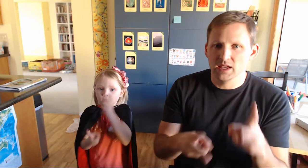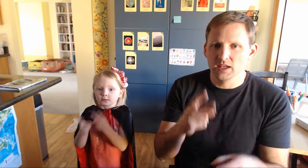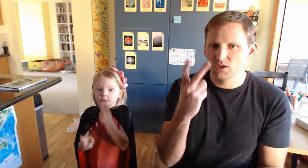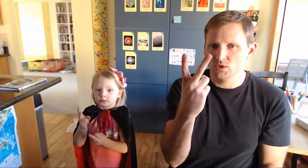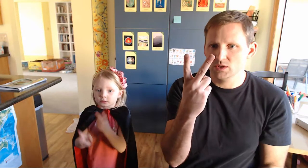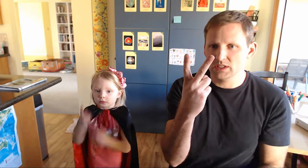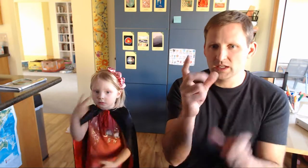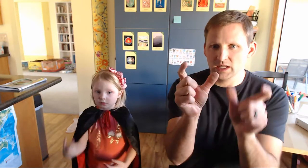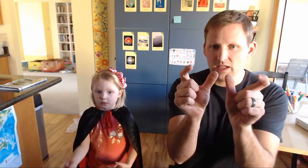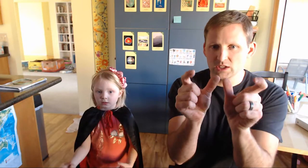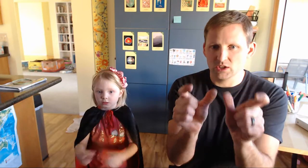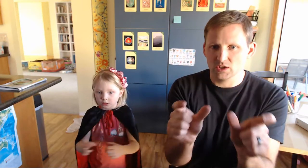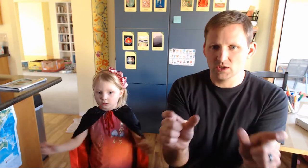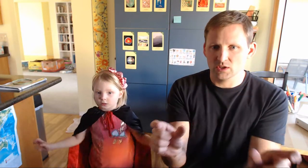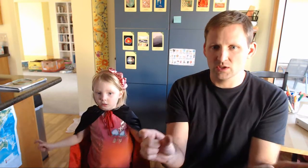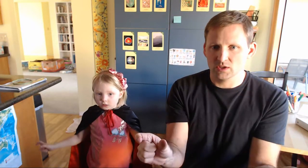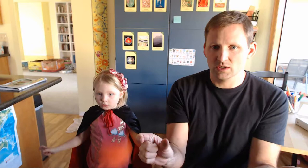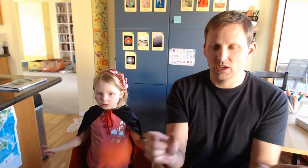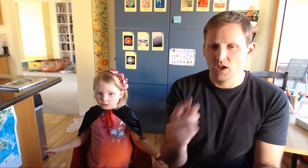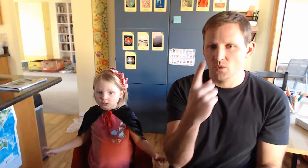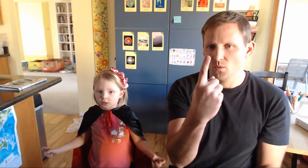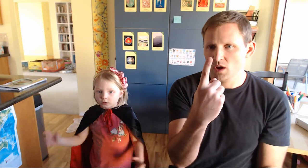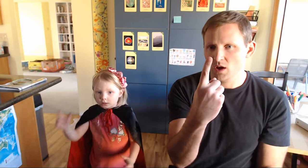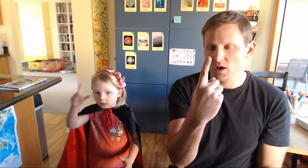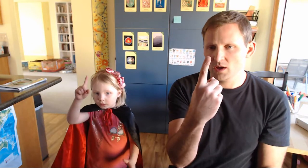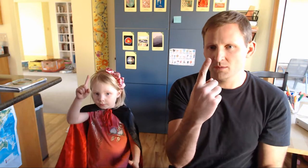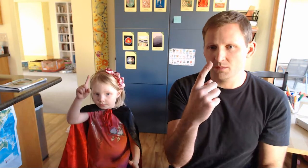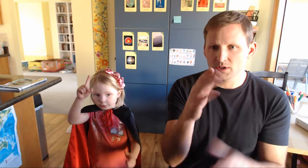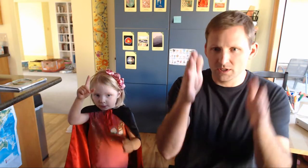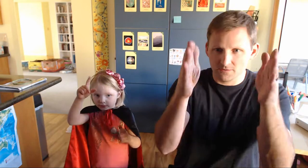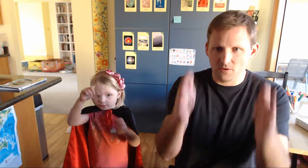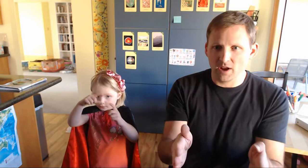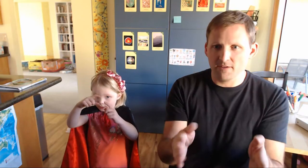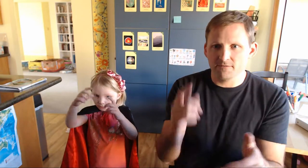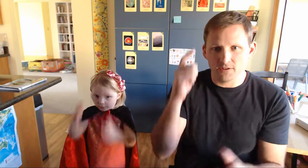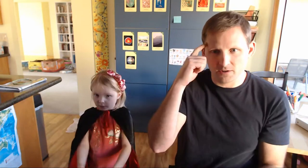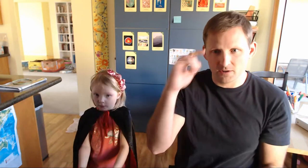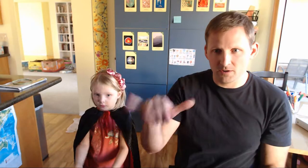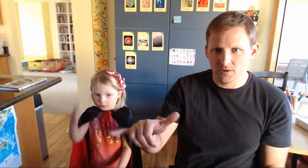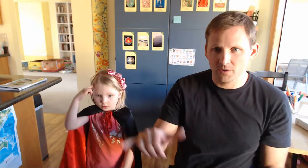two distinct natures and one person forever.